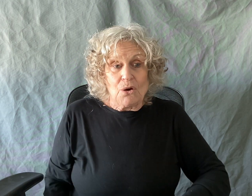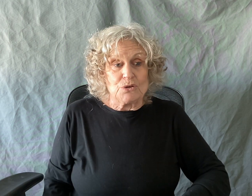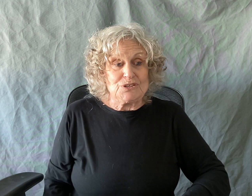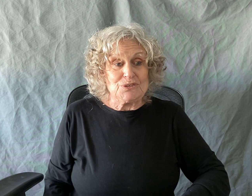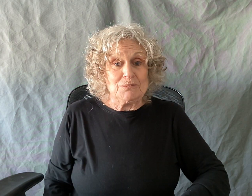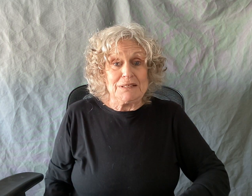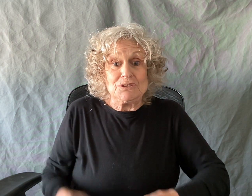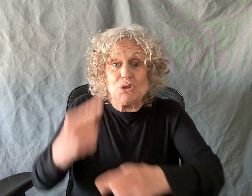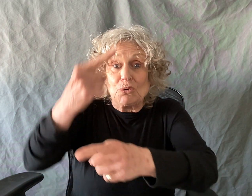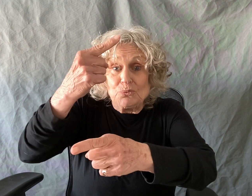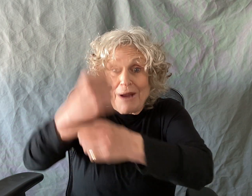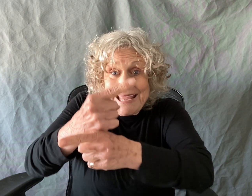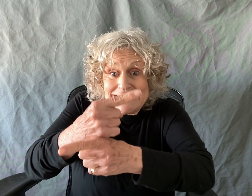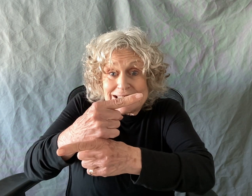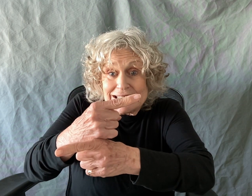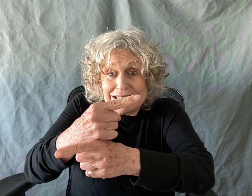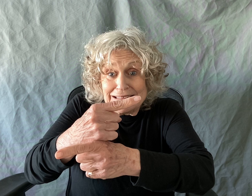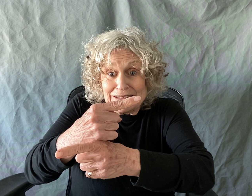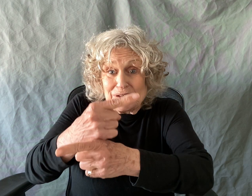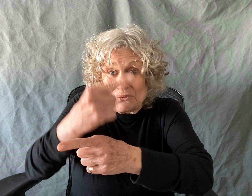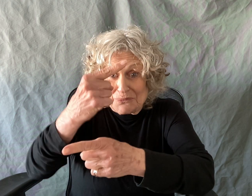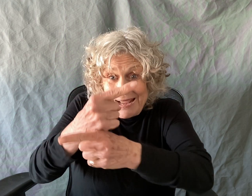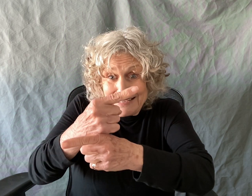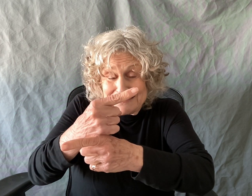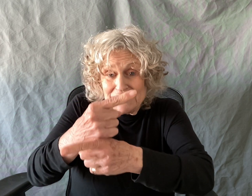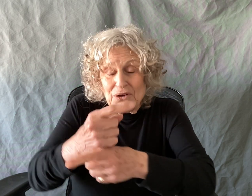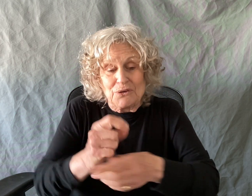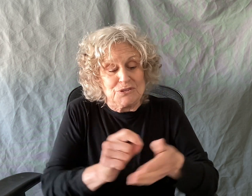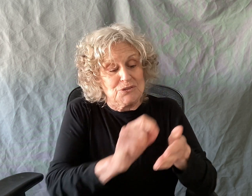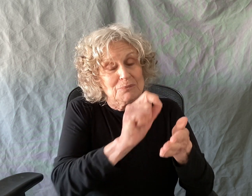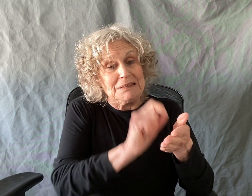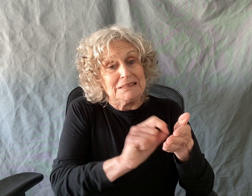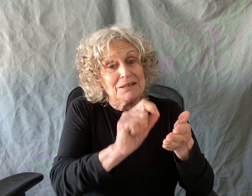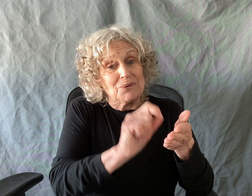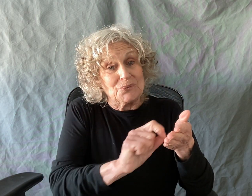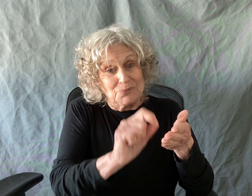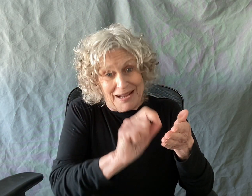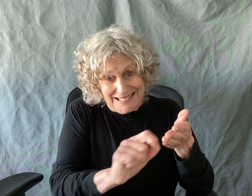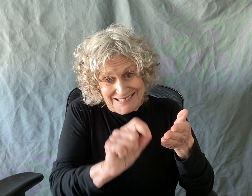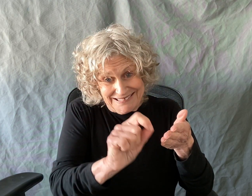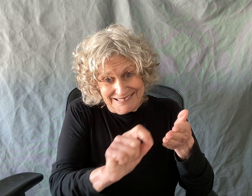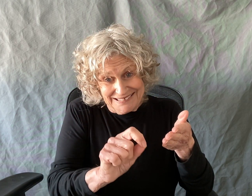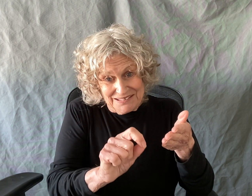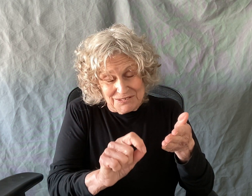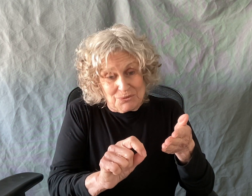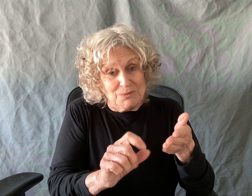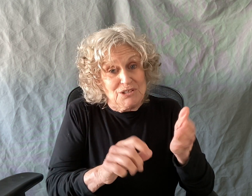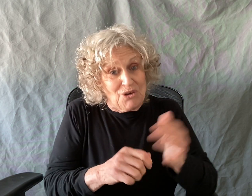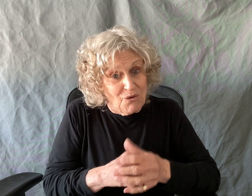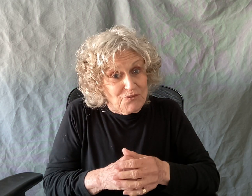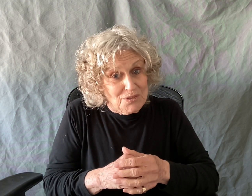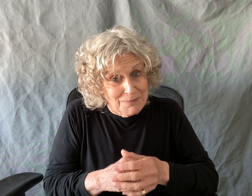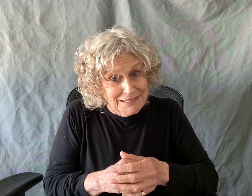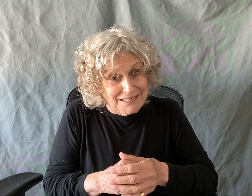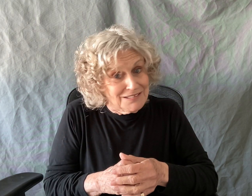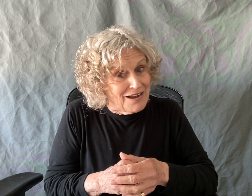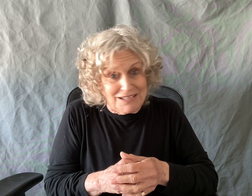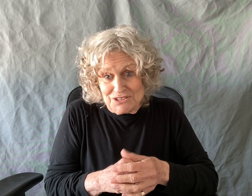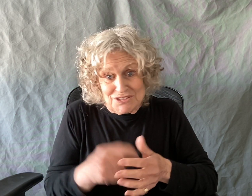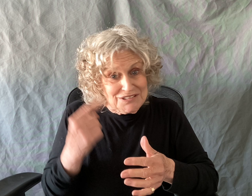do you mean you're right? Correct? Or do you mean right? So we go for the meaning, not just the